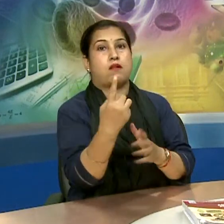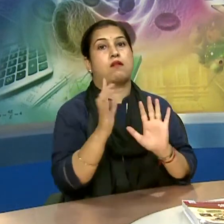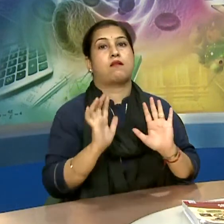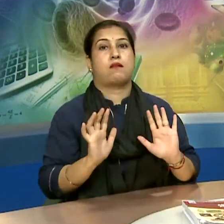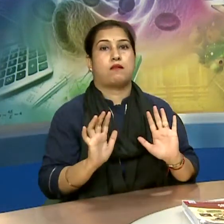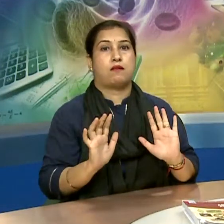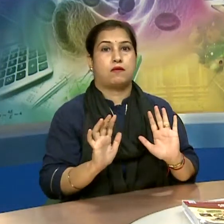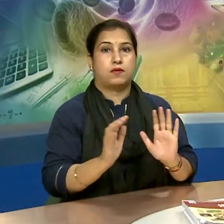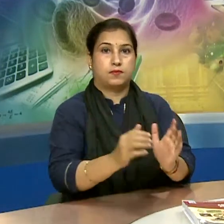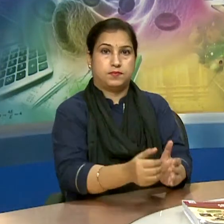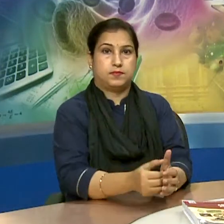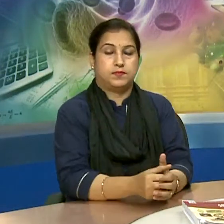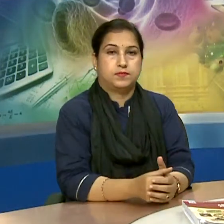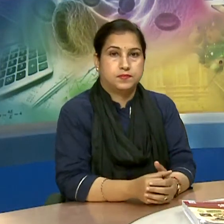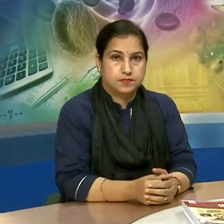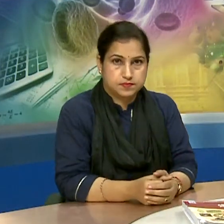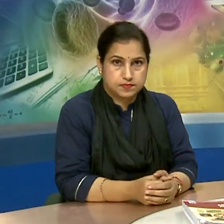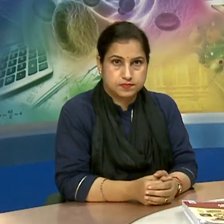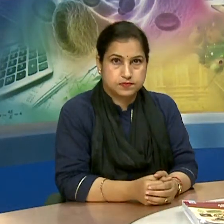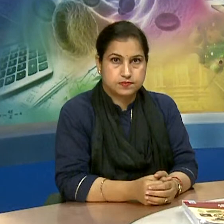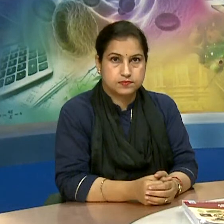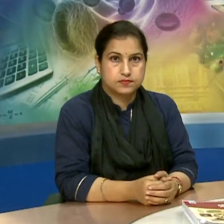is known as digit.